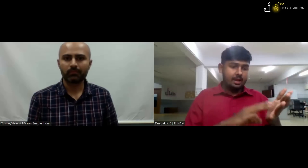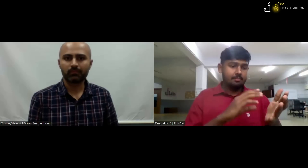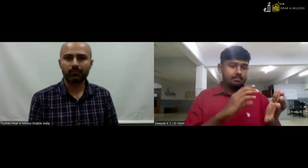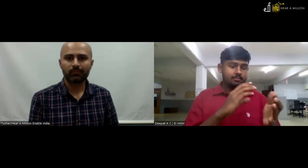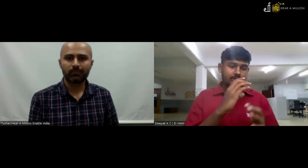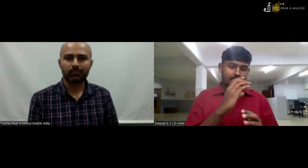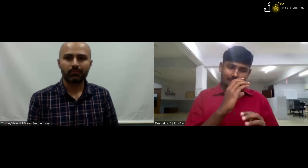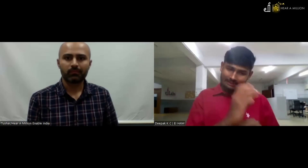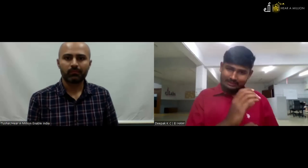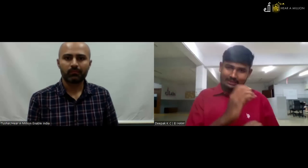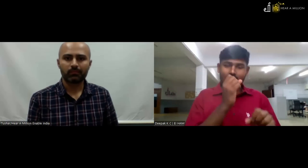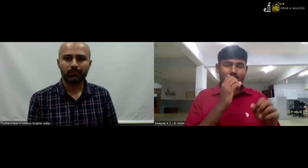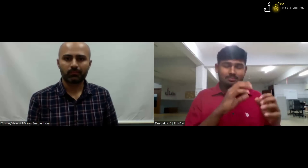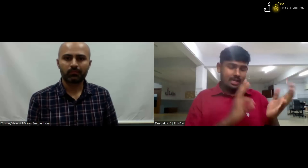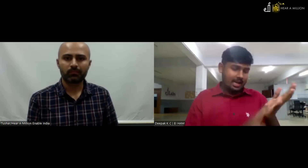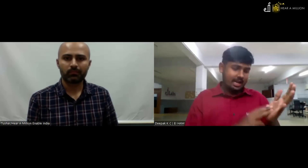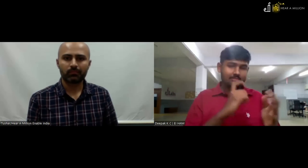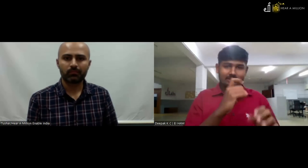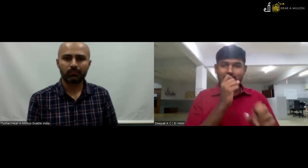LMV is the same.